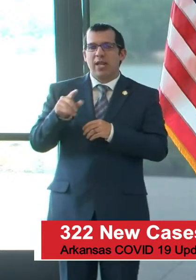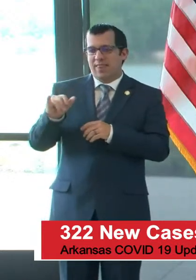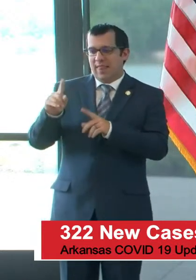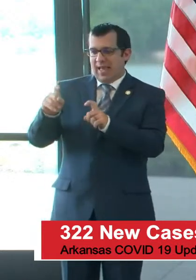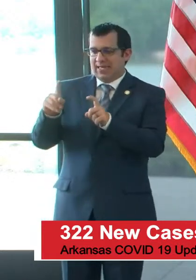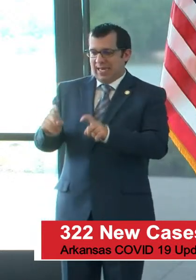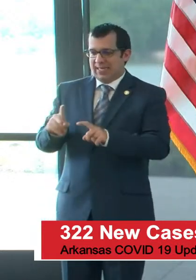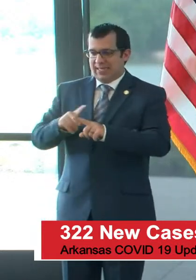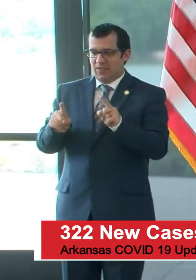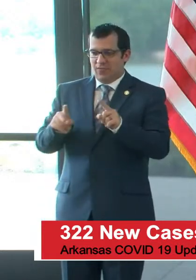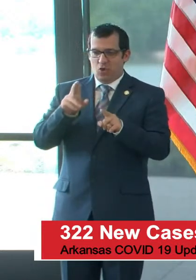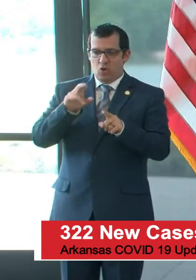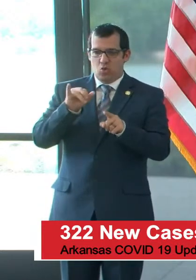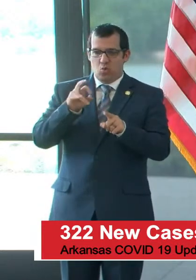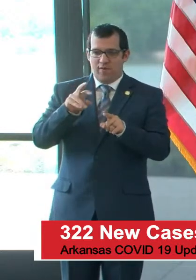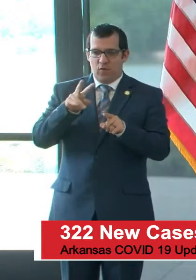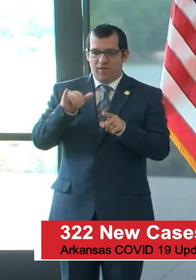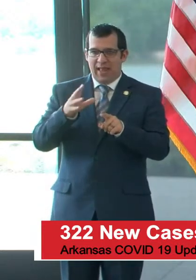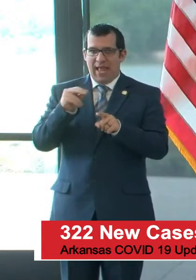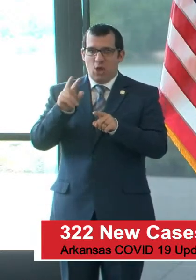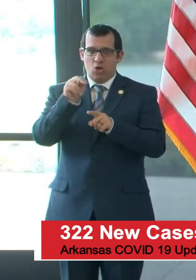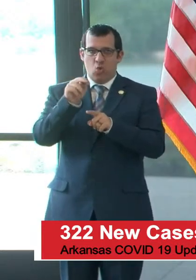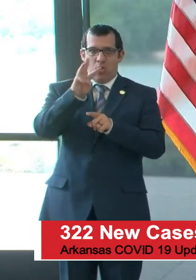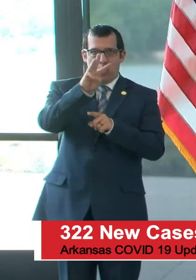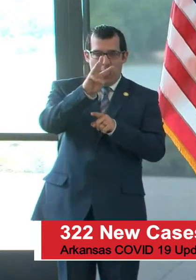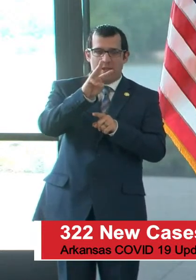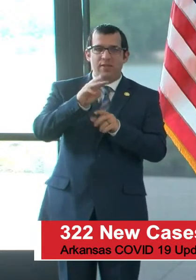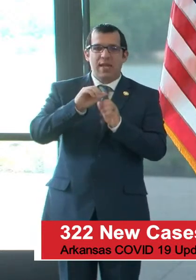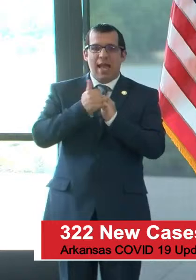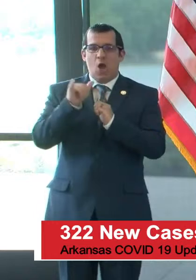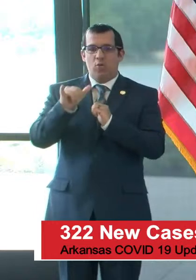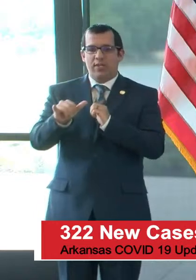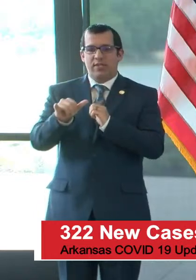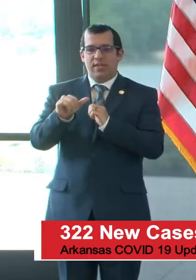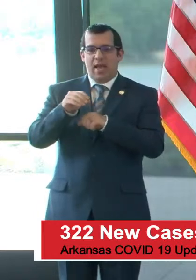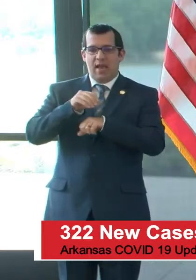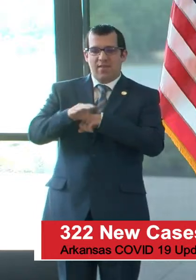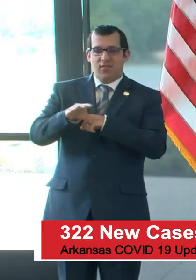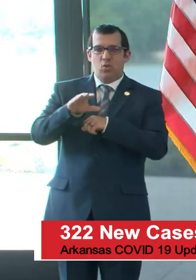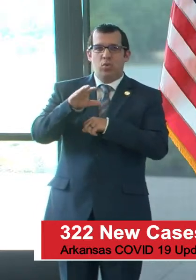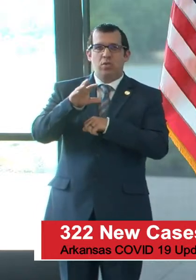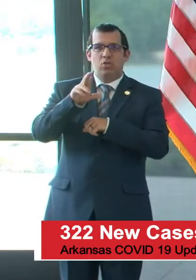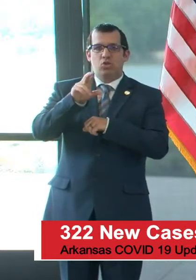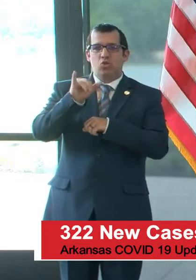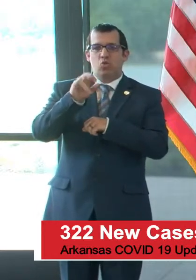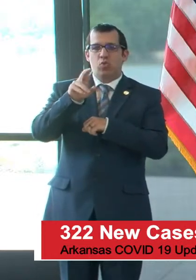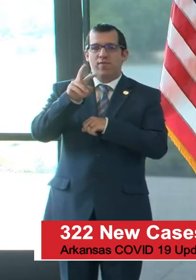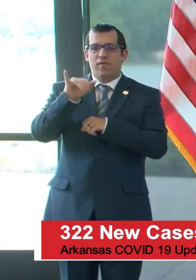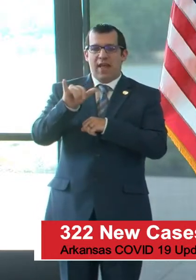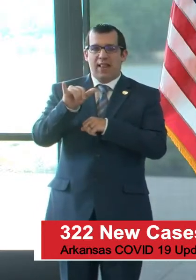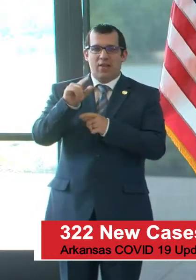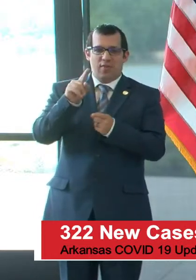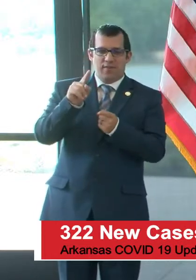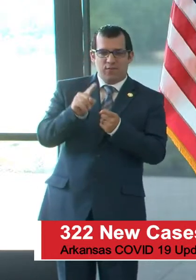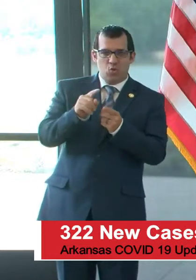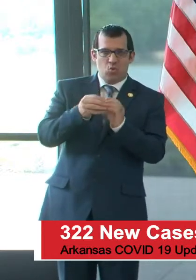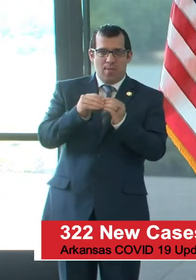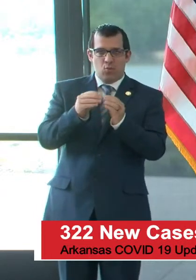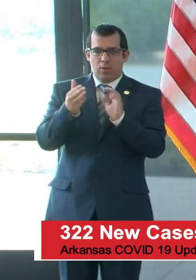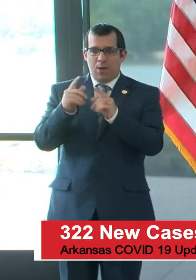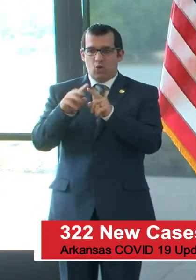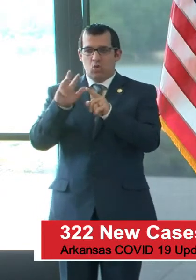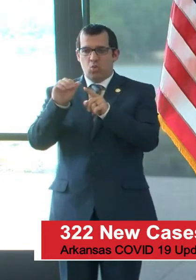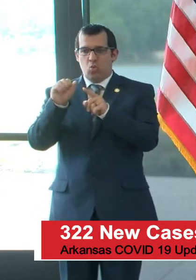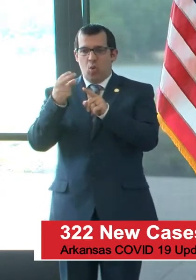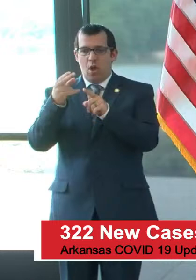between the River Valley and Northwest Arkansas, and how does that influence the River Valley's fewer numbers of cases compared to Washington County or